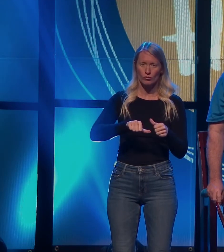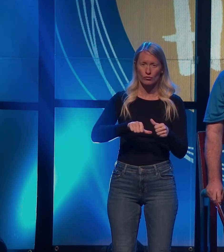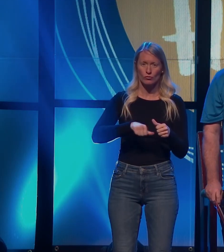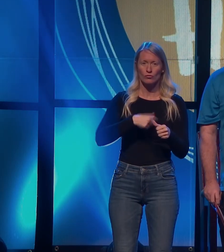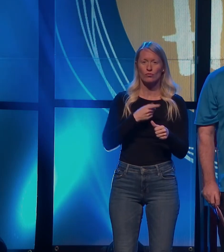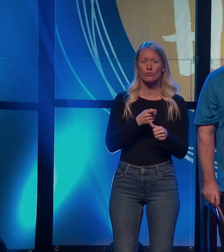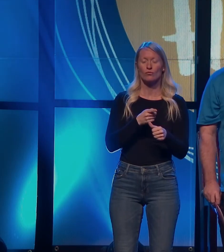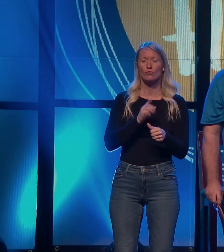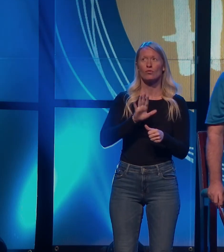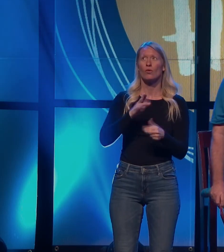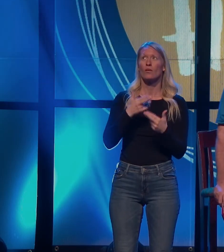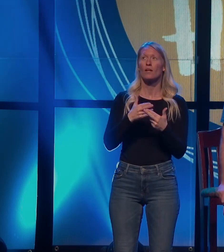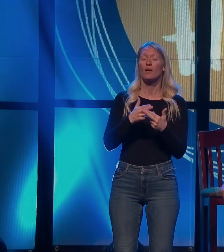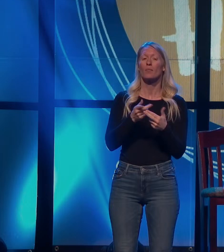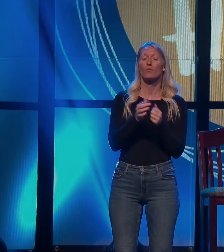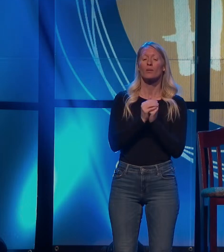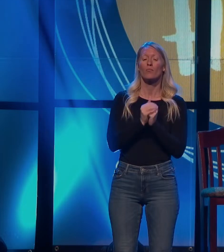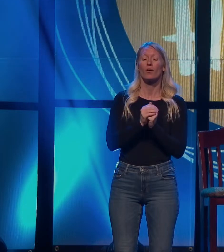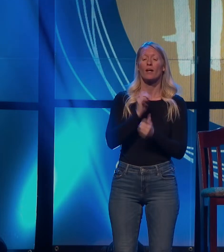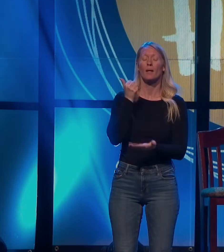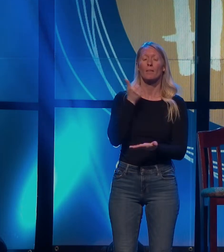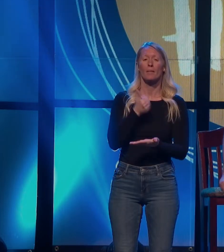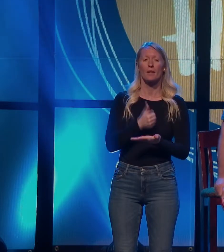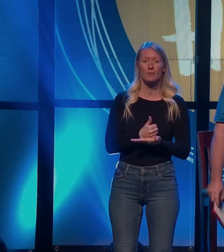And it's your name we pray. Amen.